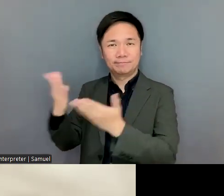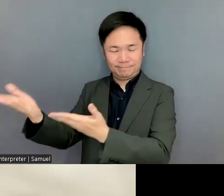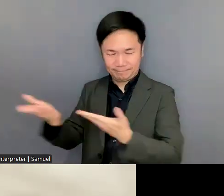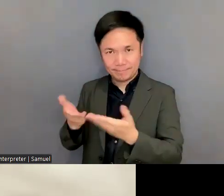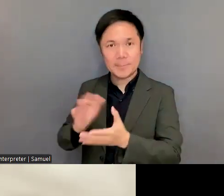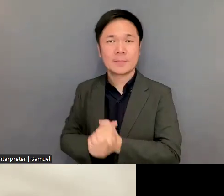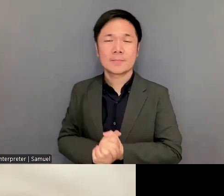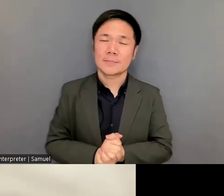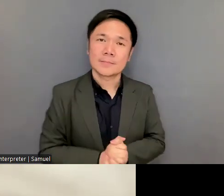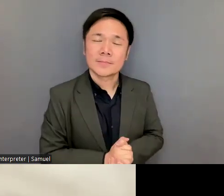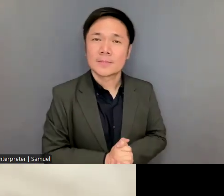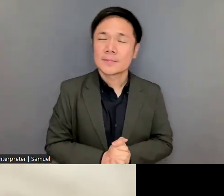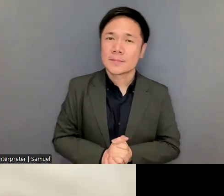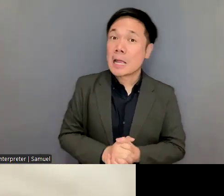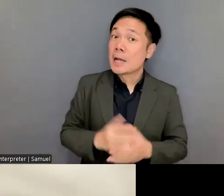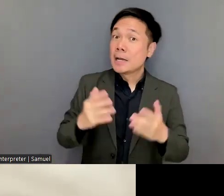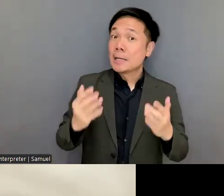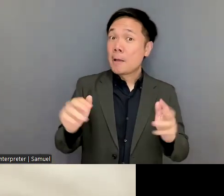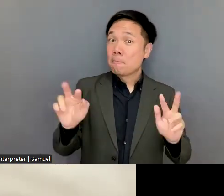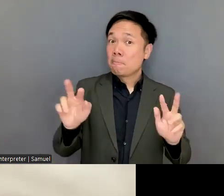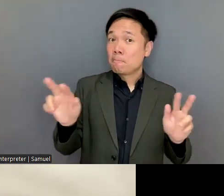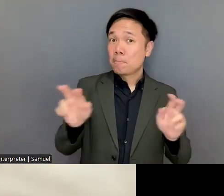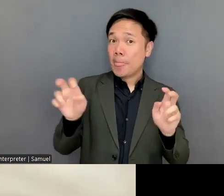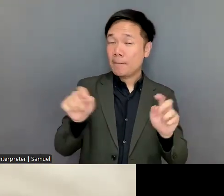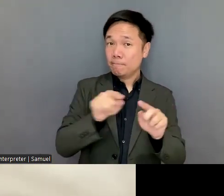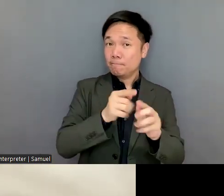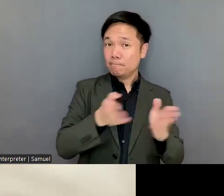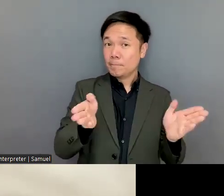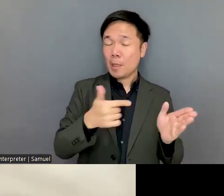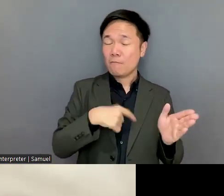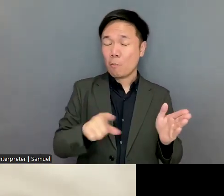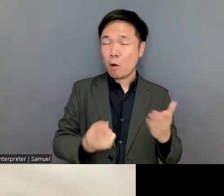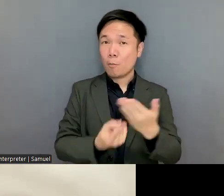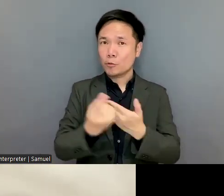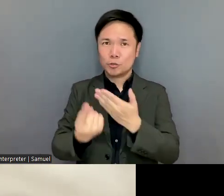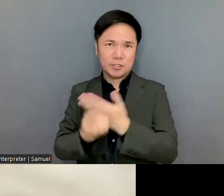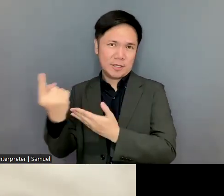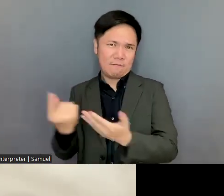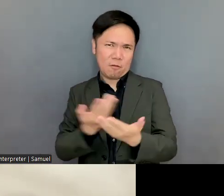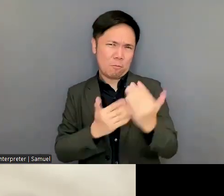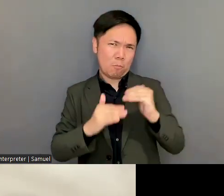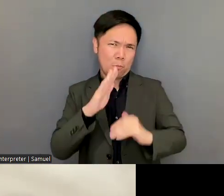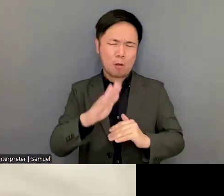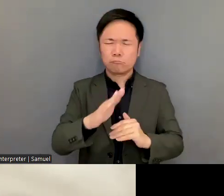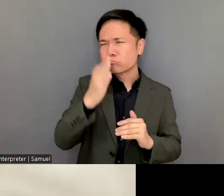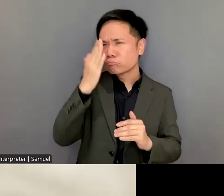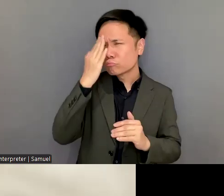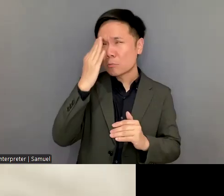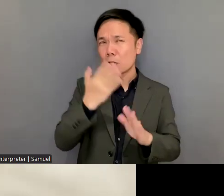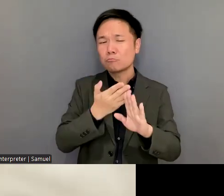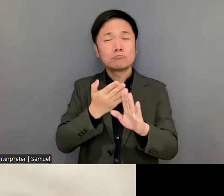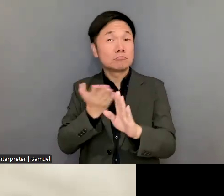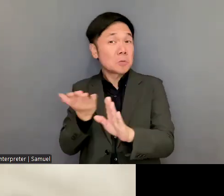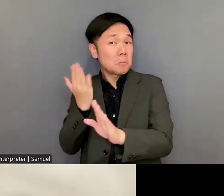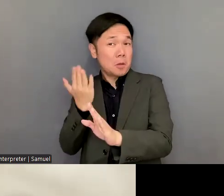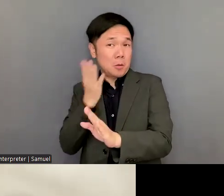Yes, maybe to keep discussing with you, but especially these challenges of opportunities and previous engagements in GDS for indigenous